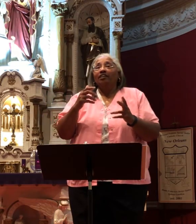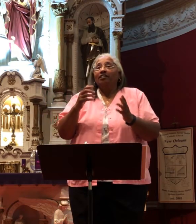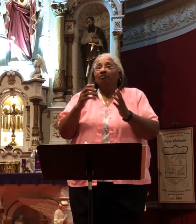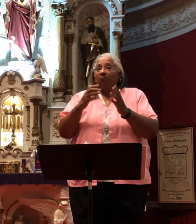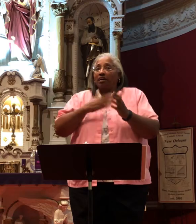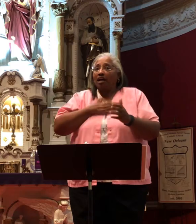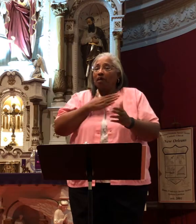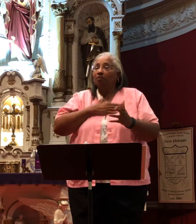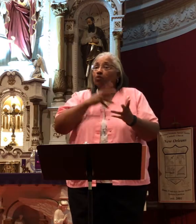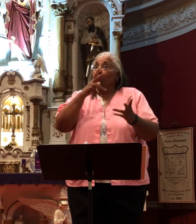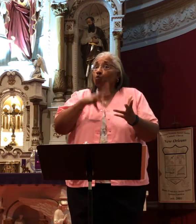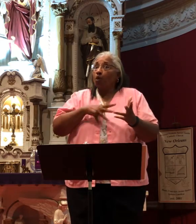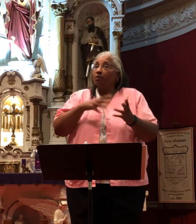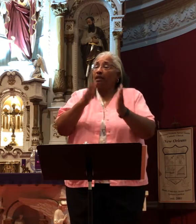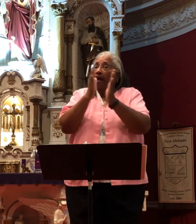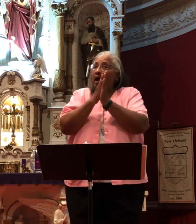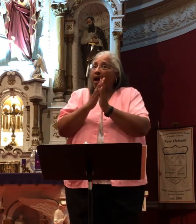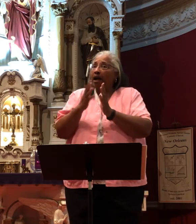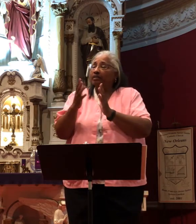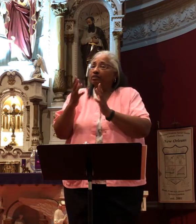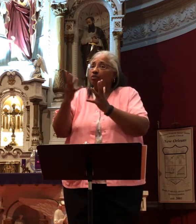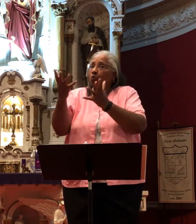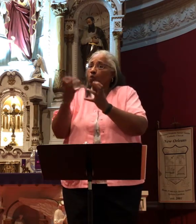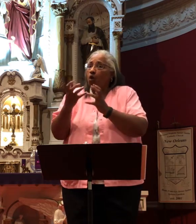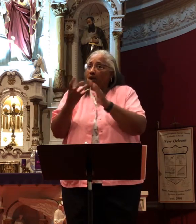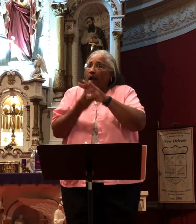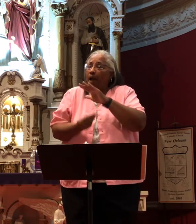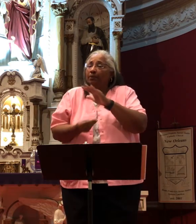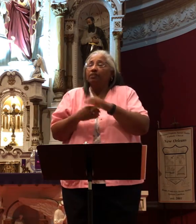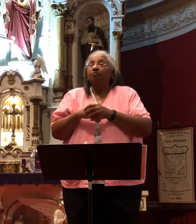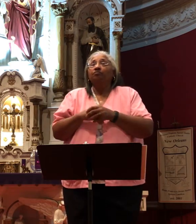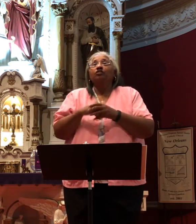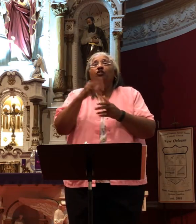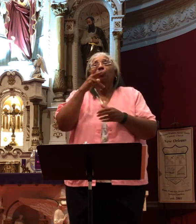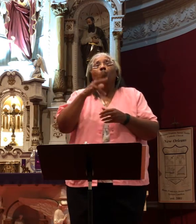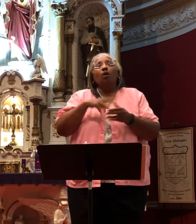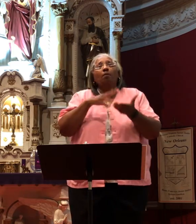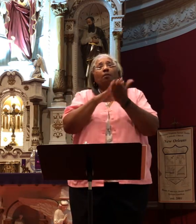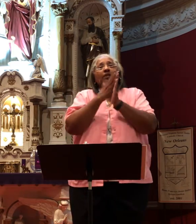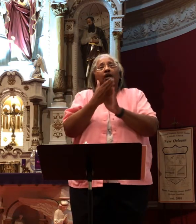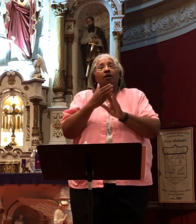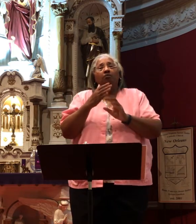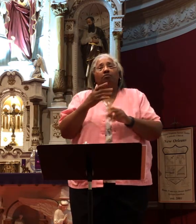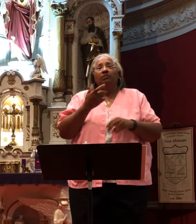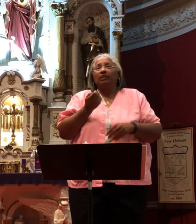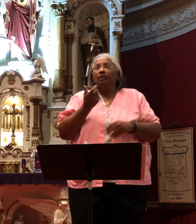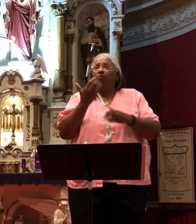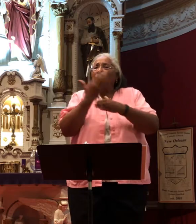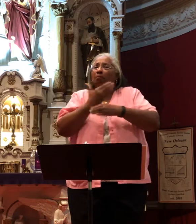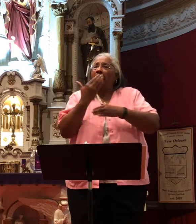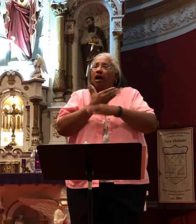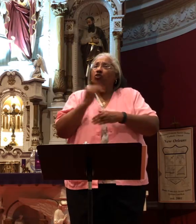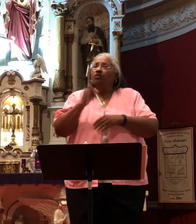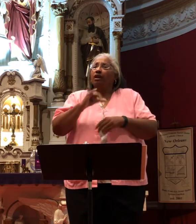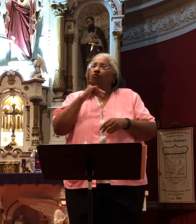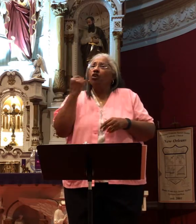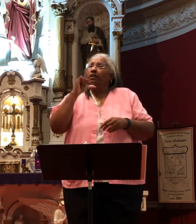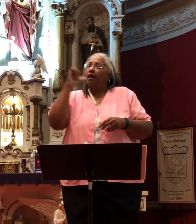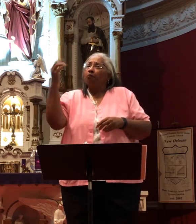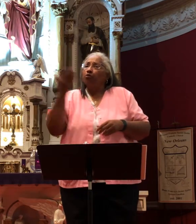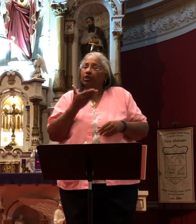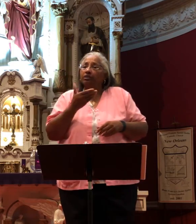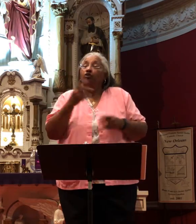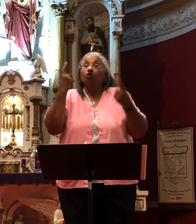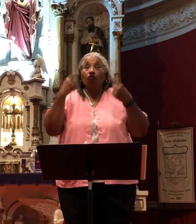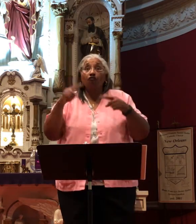copy of his homily, and the lady was getting a little annoyed that he would never bring it, and finally